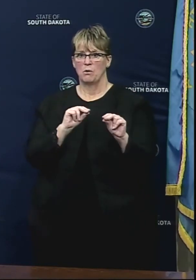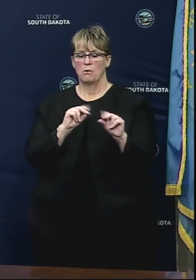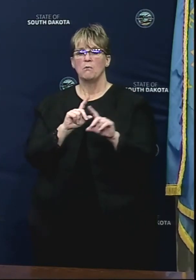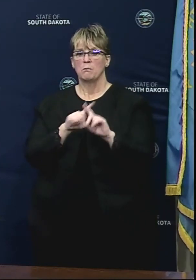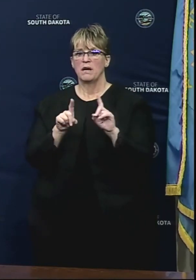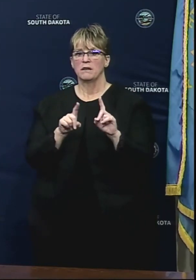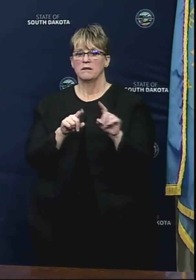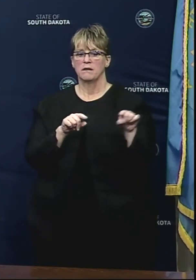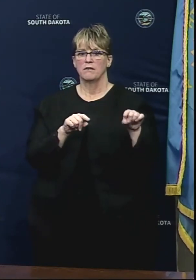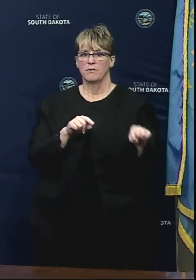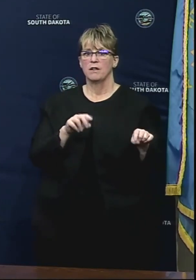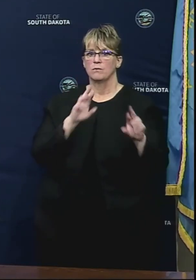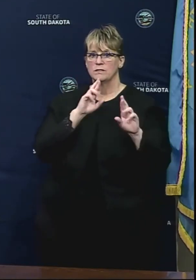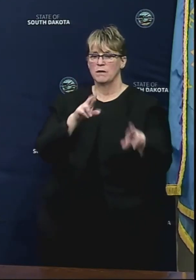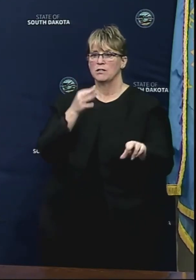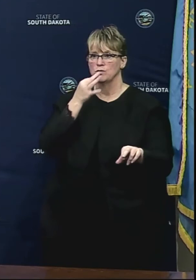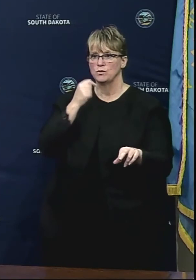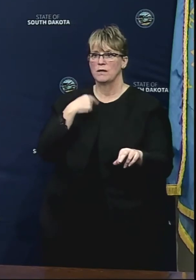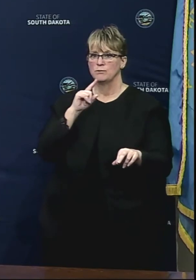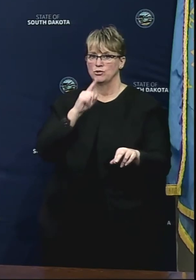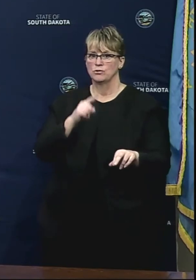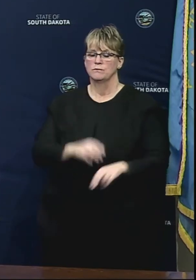be giving us a response shortly.